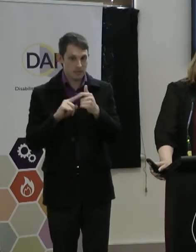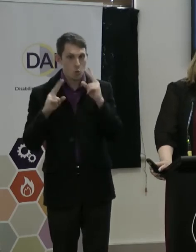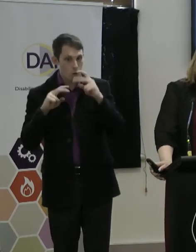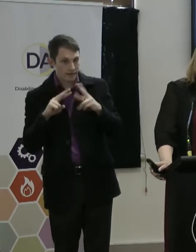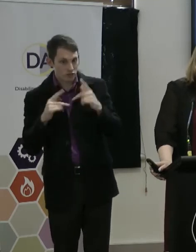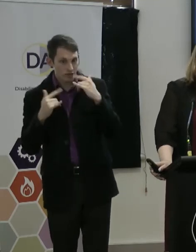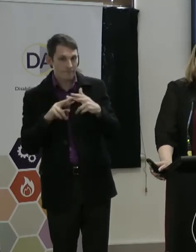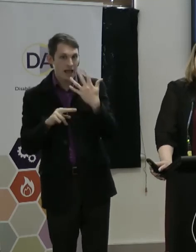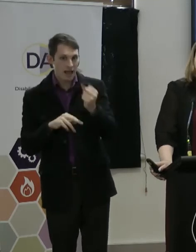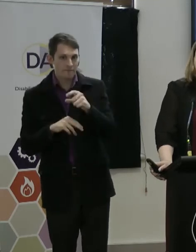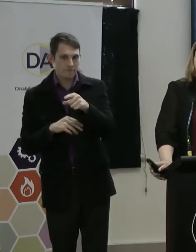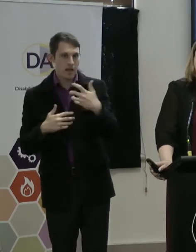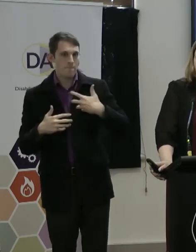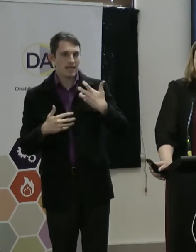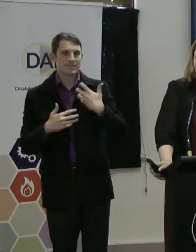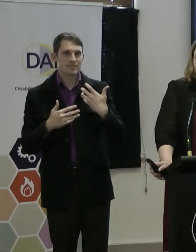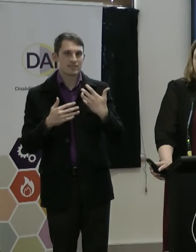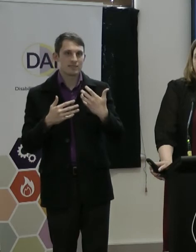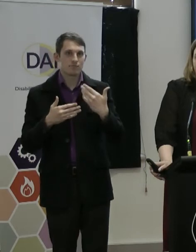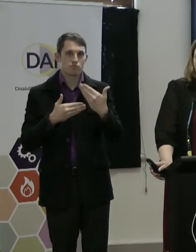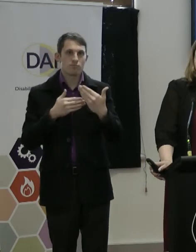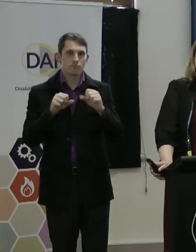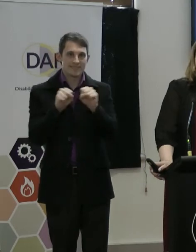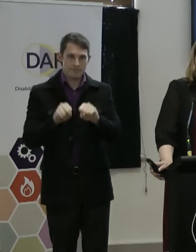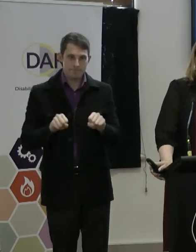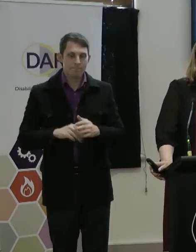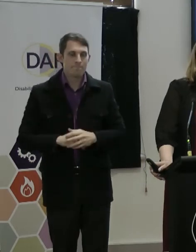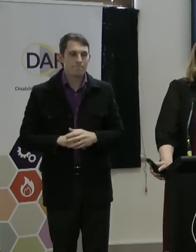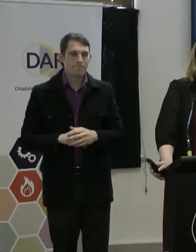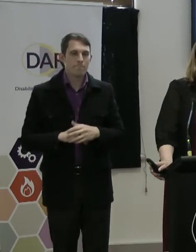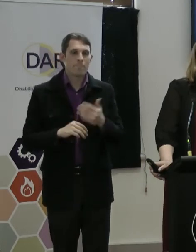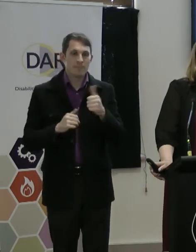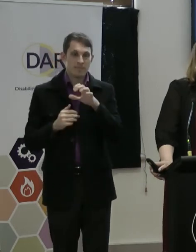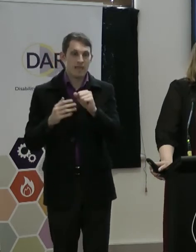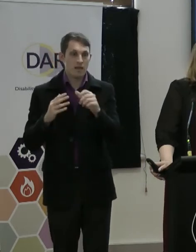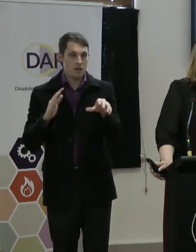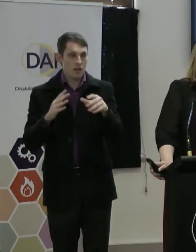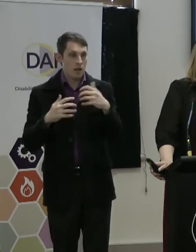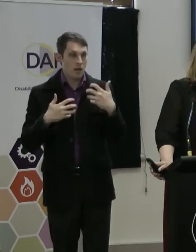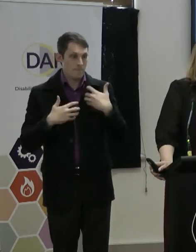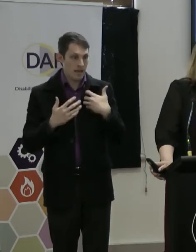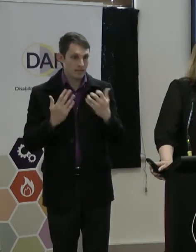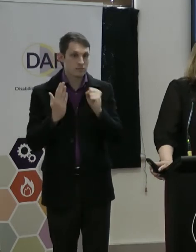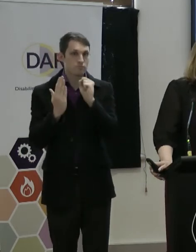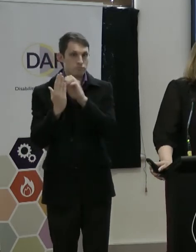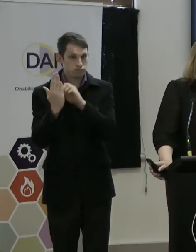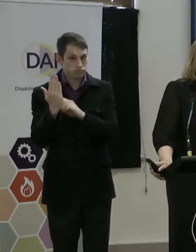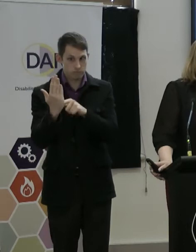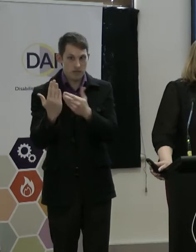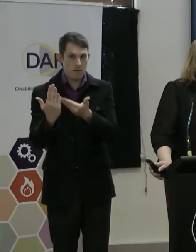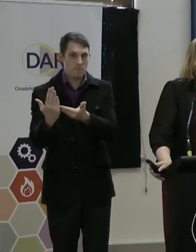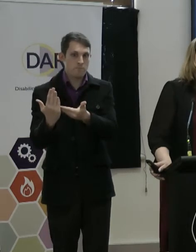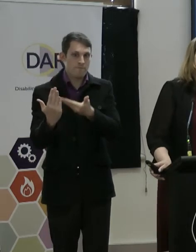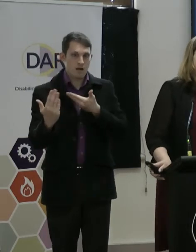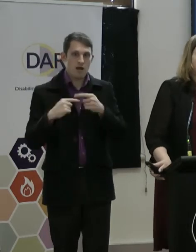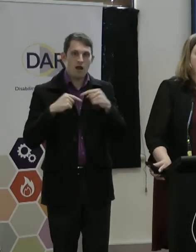process, and that also includes the availability of that process to us to have a look at and to get involved in, and they also need to